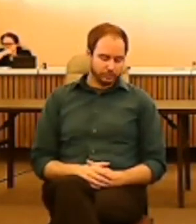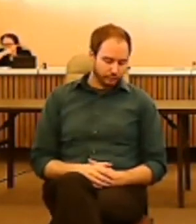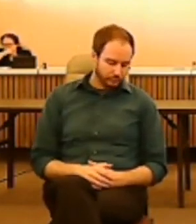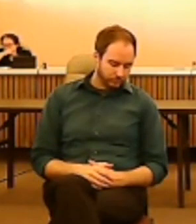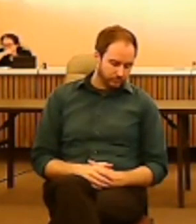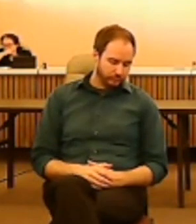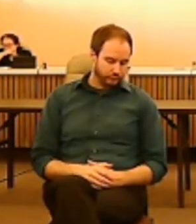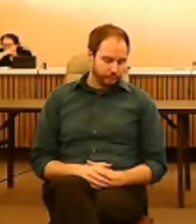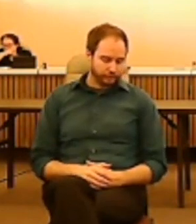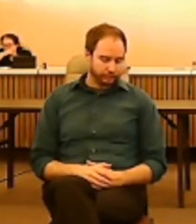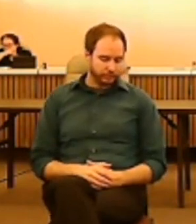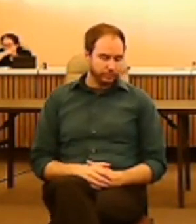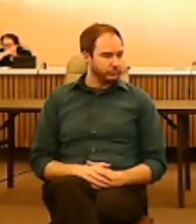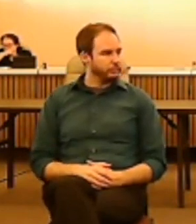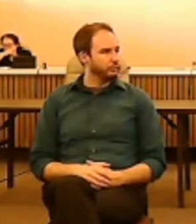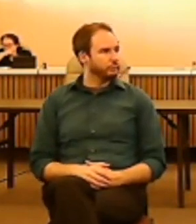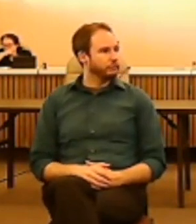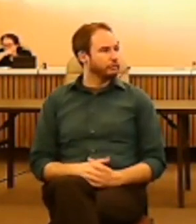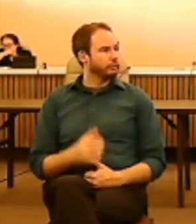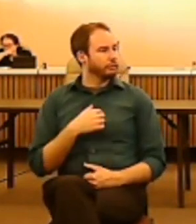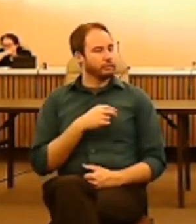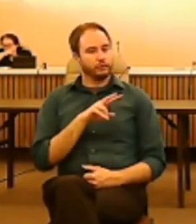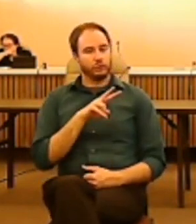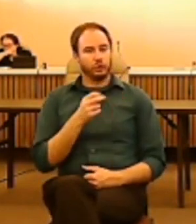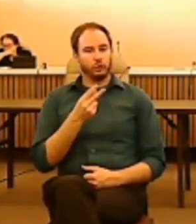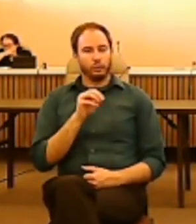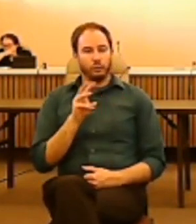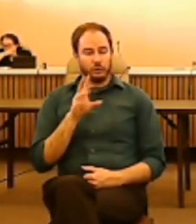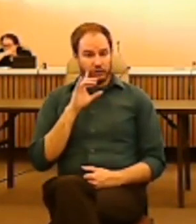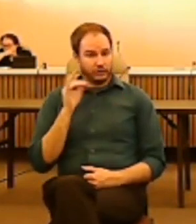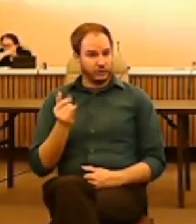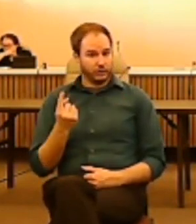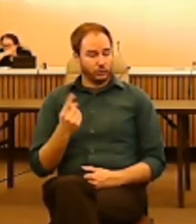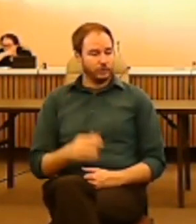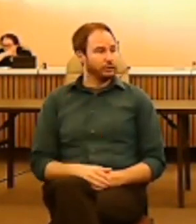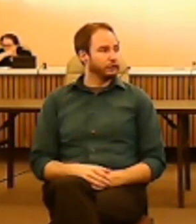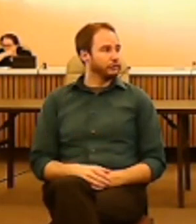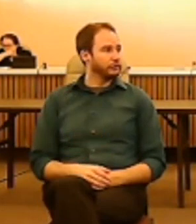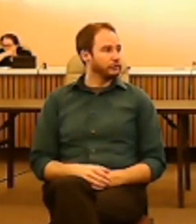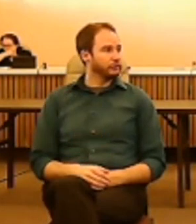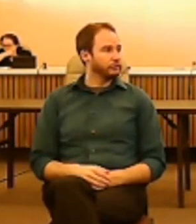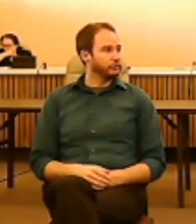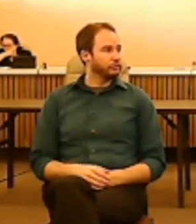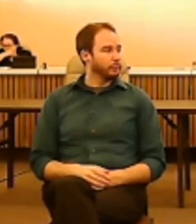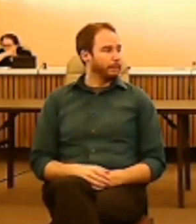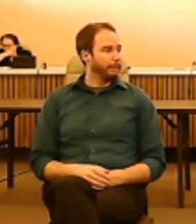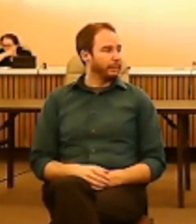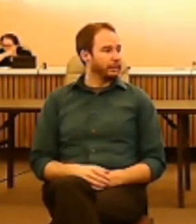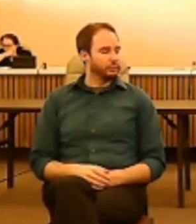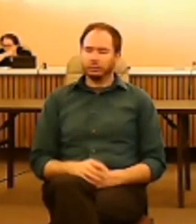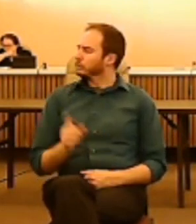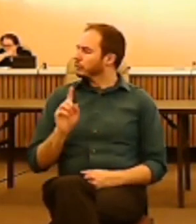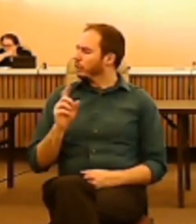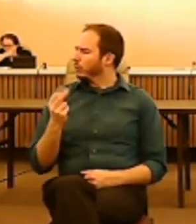I don't think what that date would be. There's 2 1206s on here, but Yeah. Well, wait, where do you see